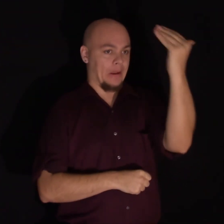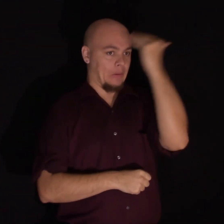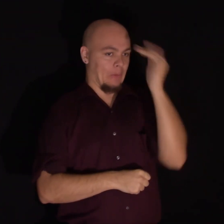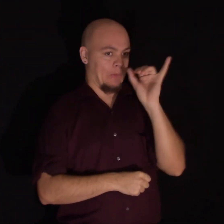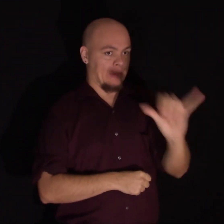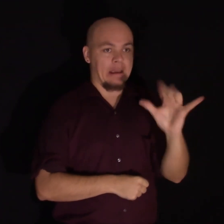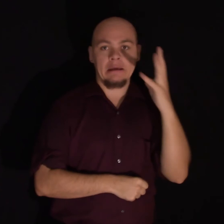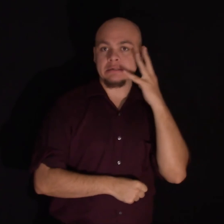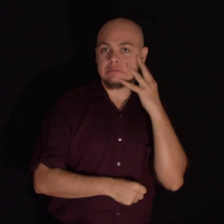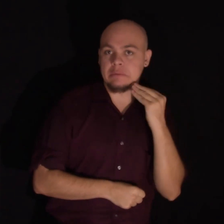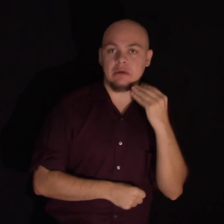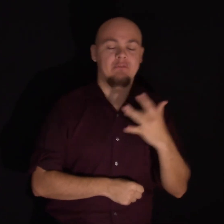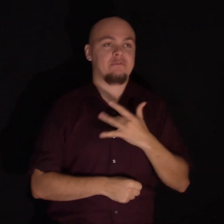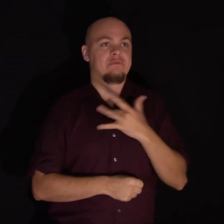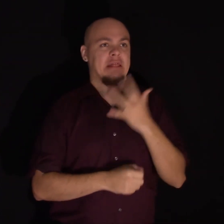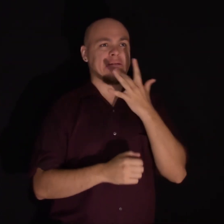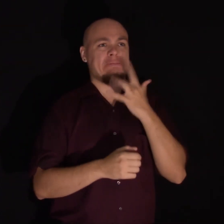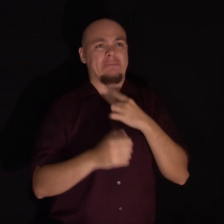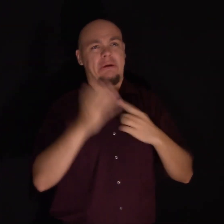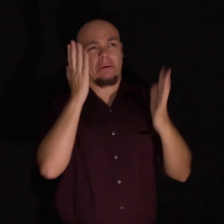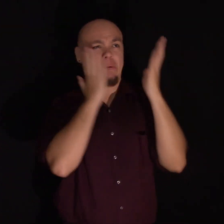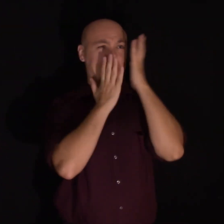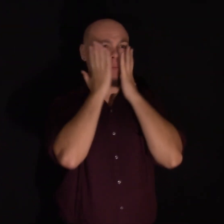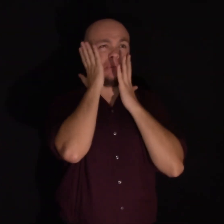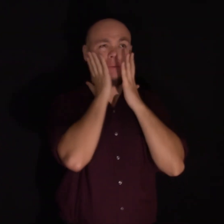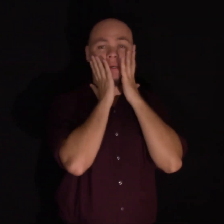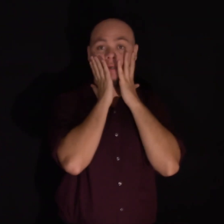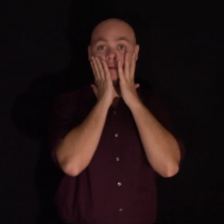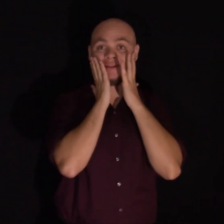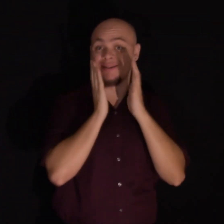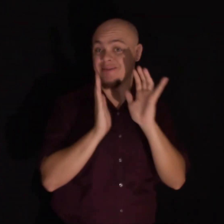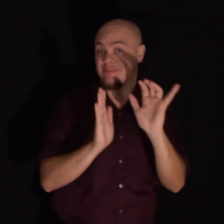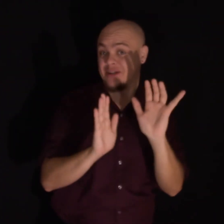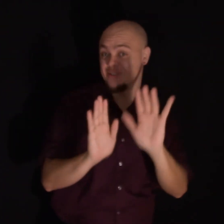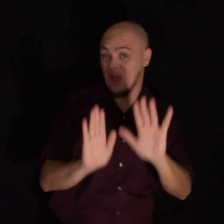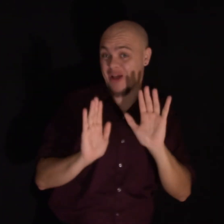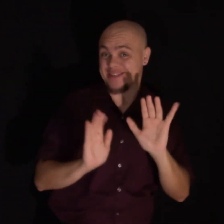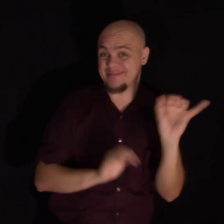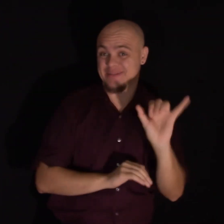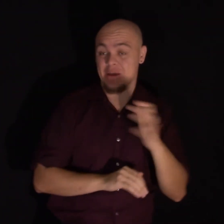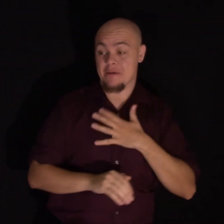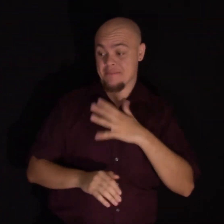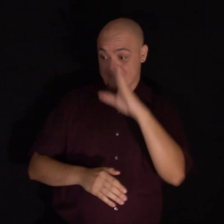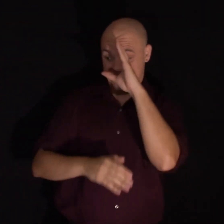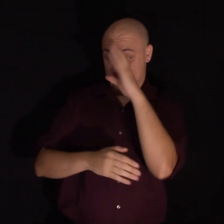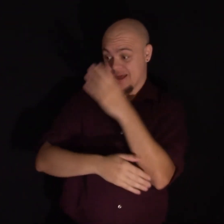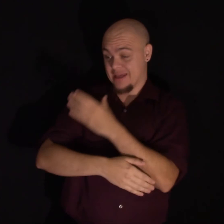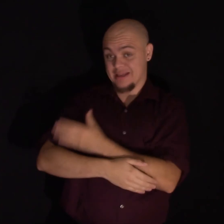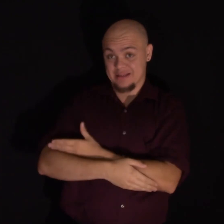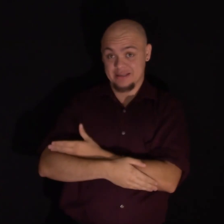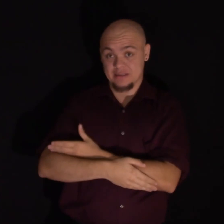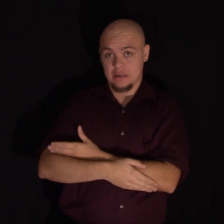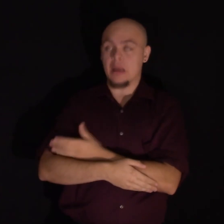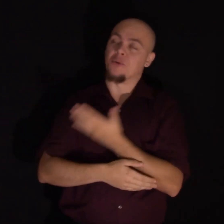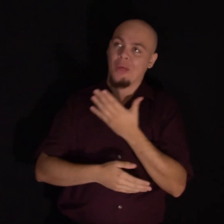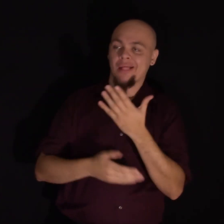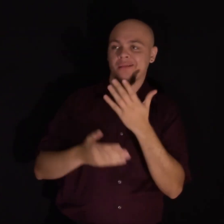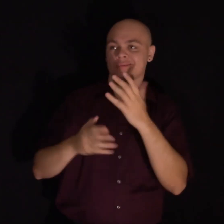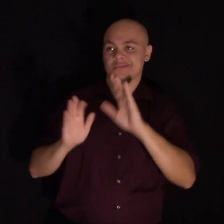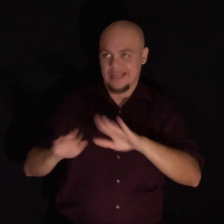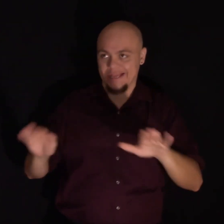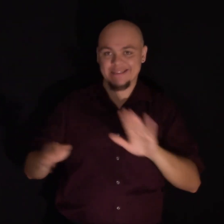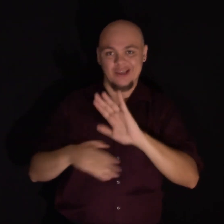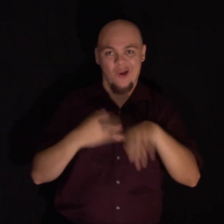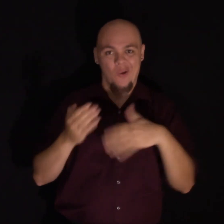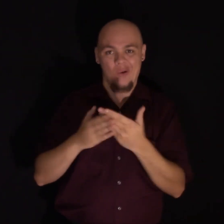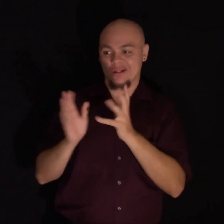how humiliating it is. I also know how luxurious it is. I get to leave my kids now, and do something that's